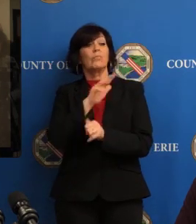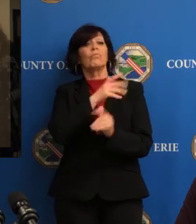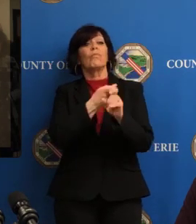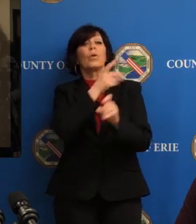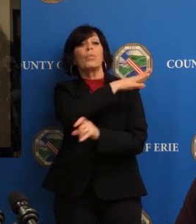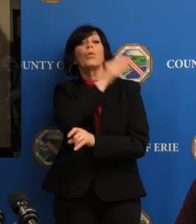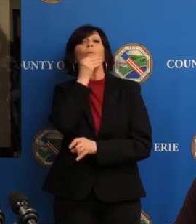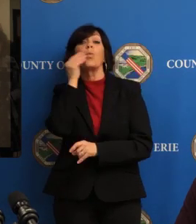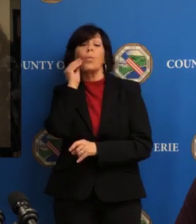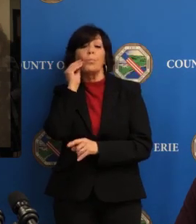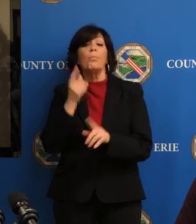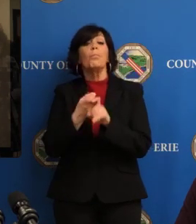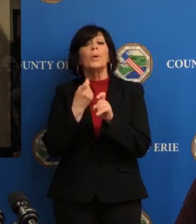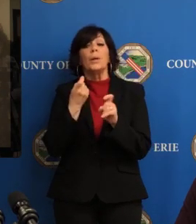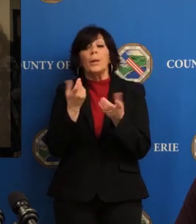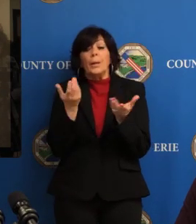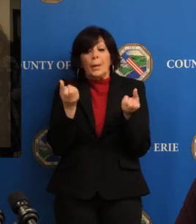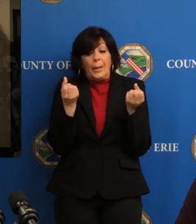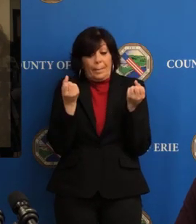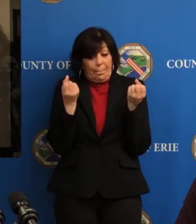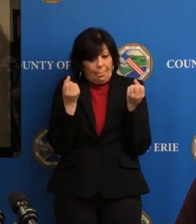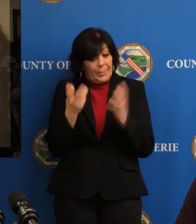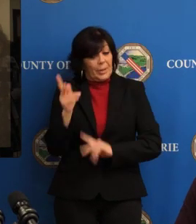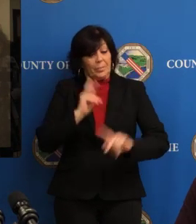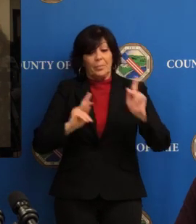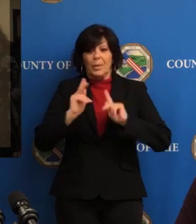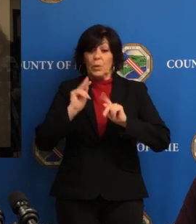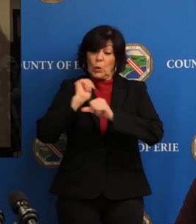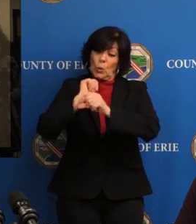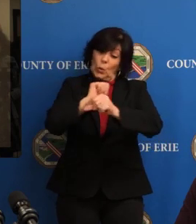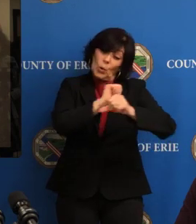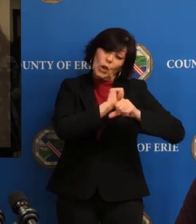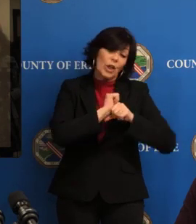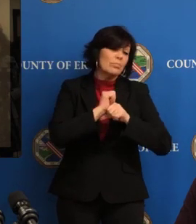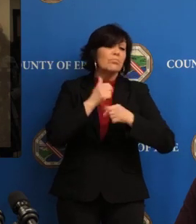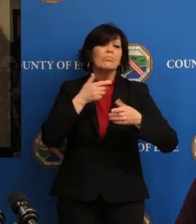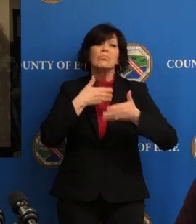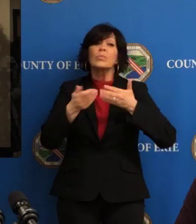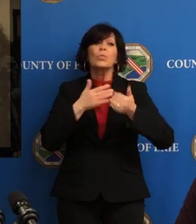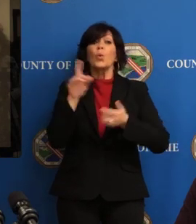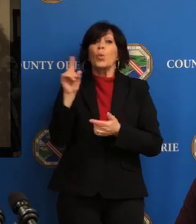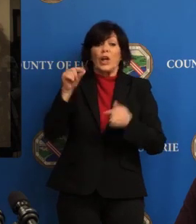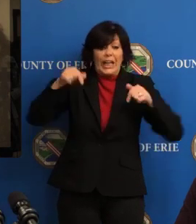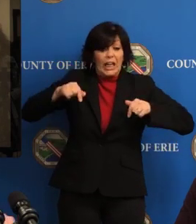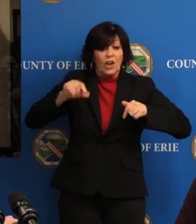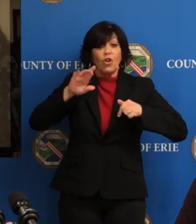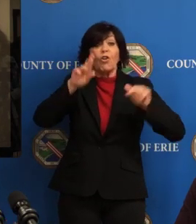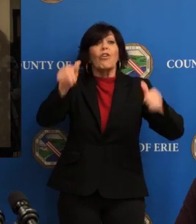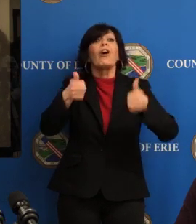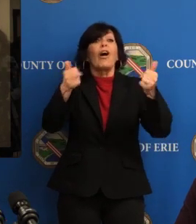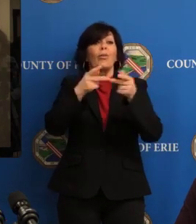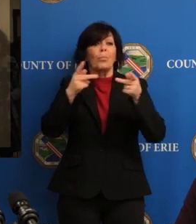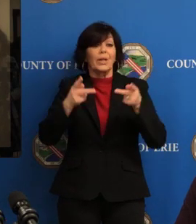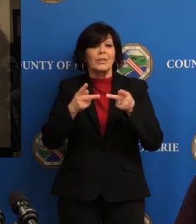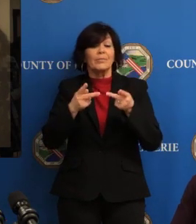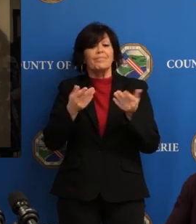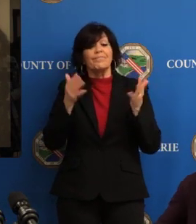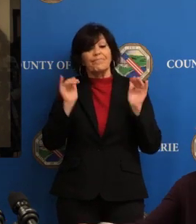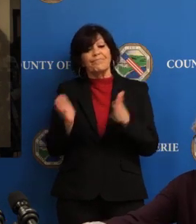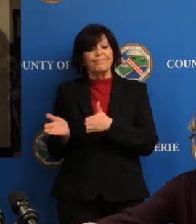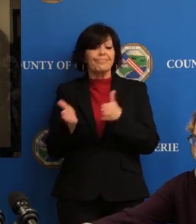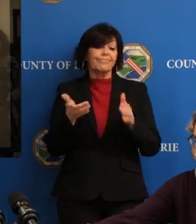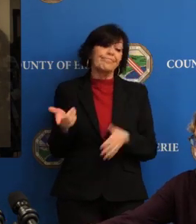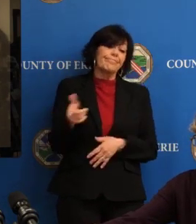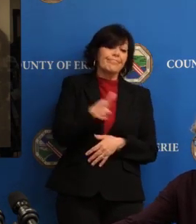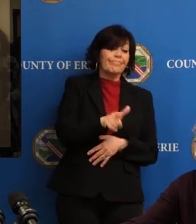a lot of other people are across Erie County working very hard, whether it's in the Rath building or elsewhere. So with that, I'll turn it over to the